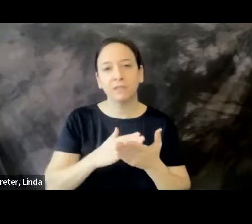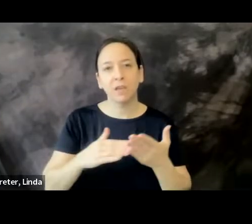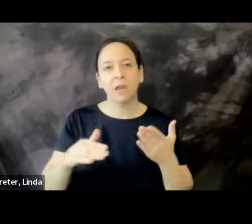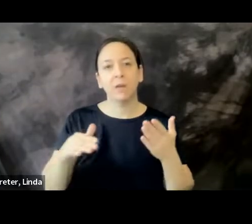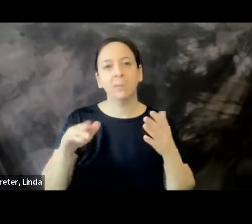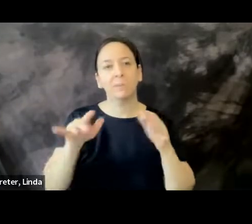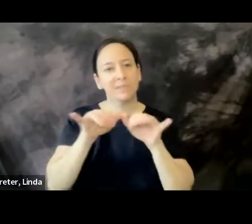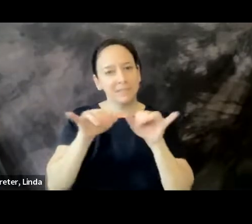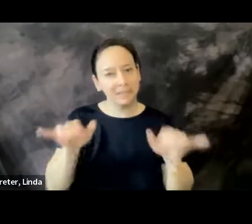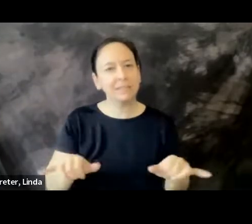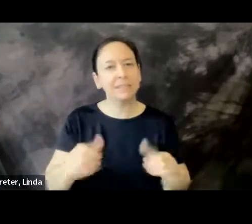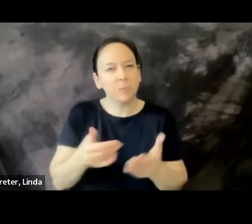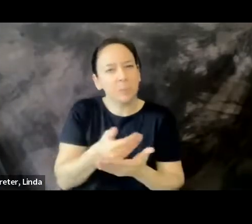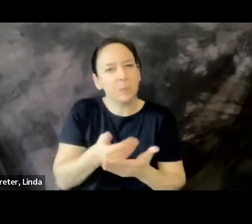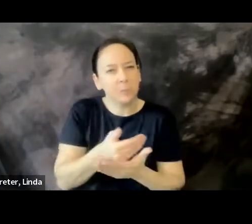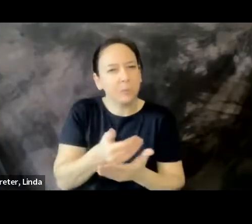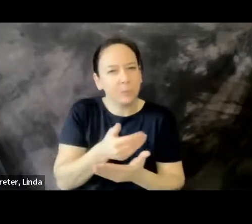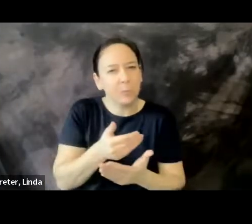emergent that